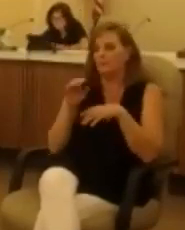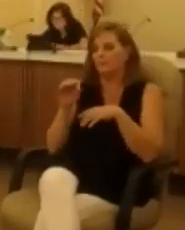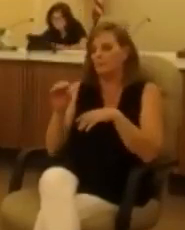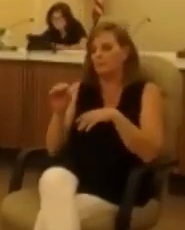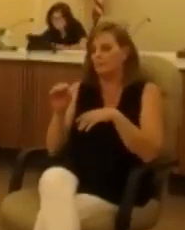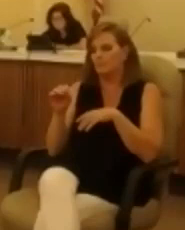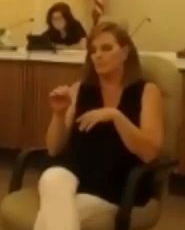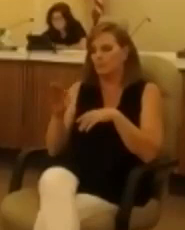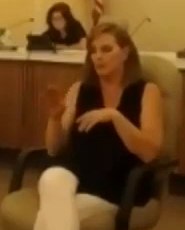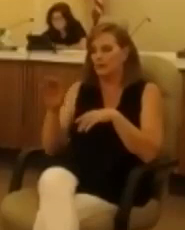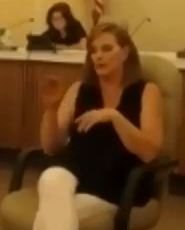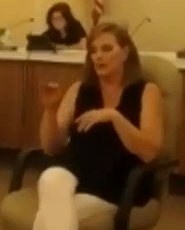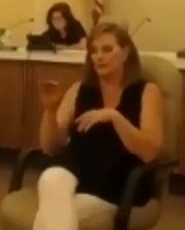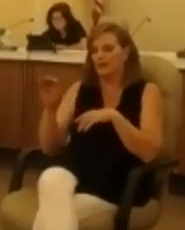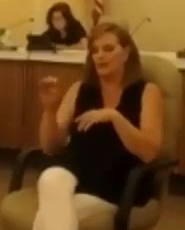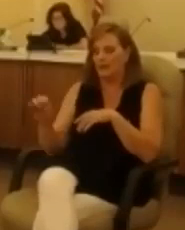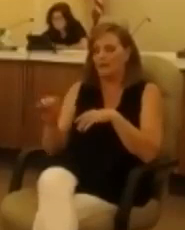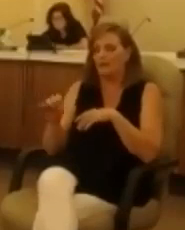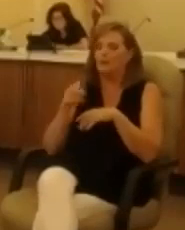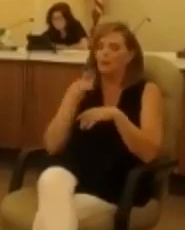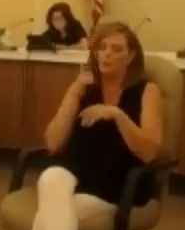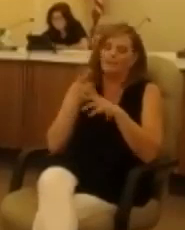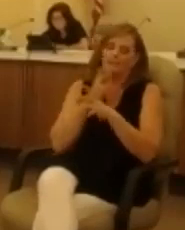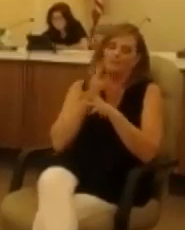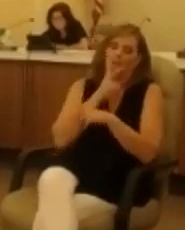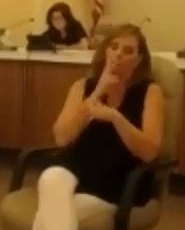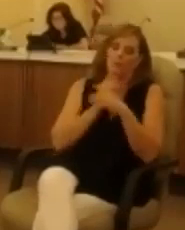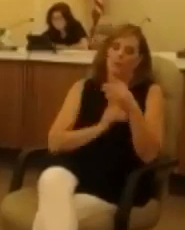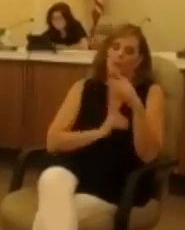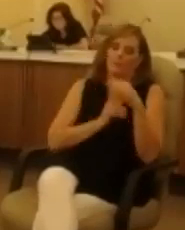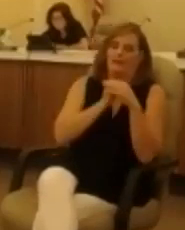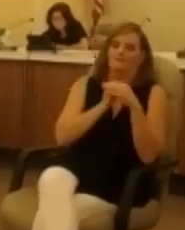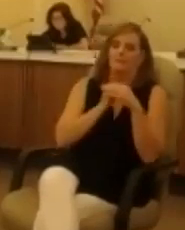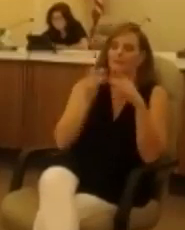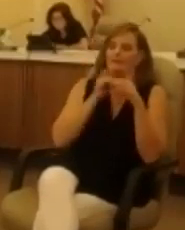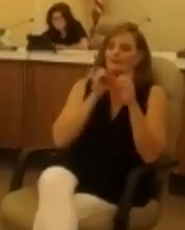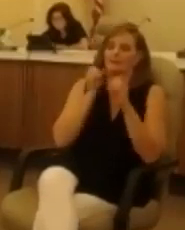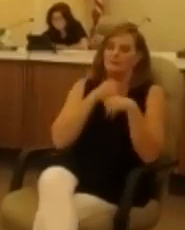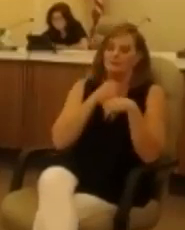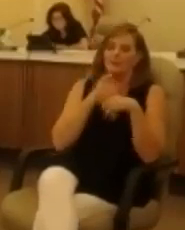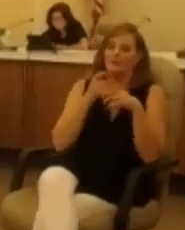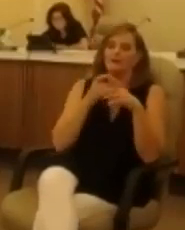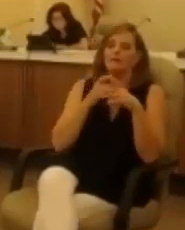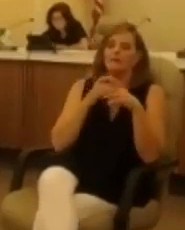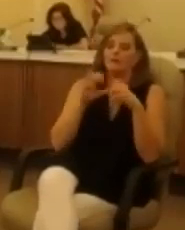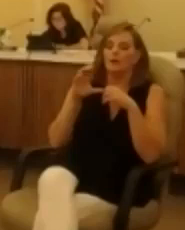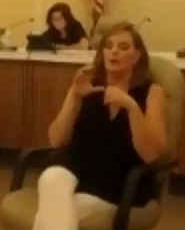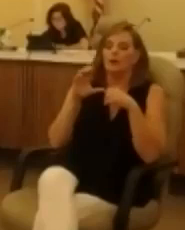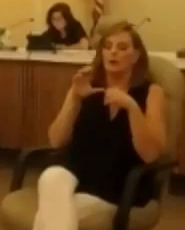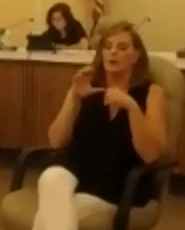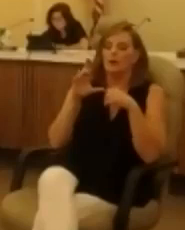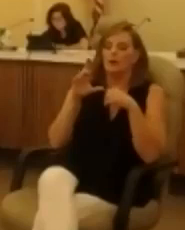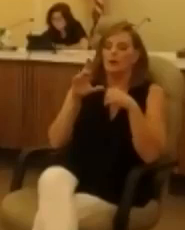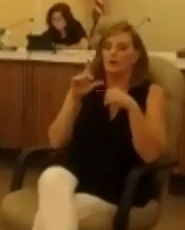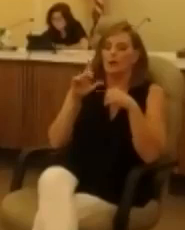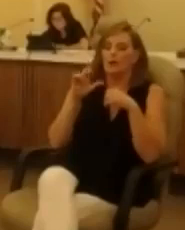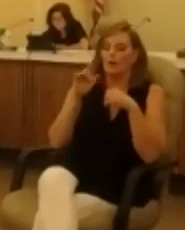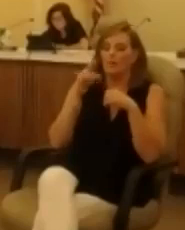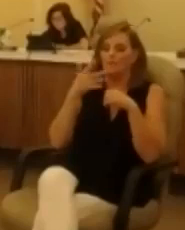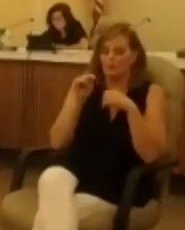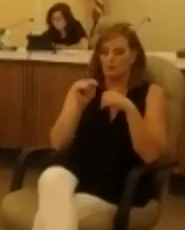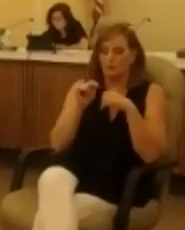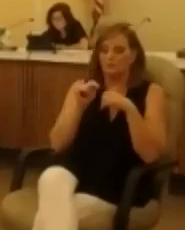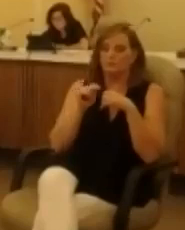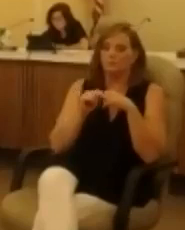the maximum would be. And this is again to create a culvert over